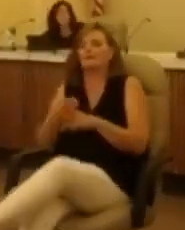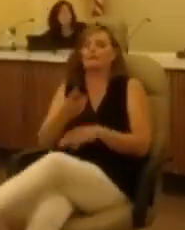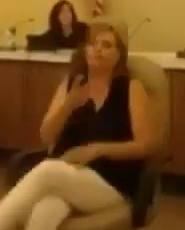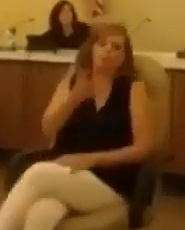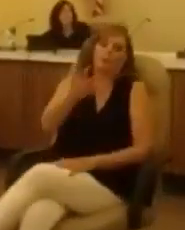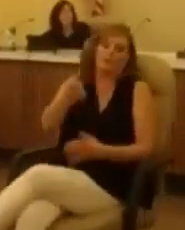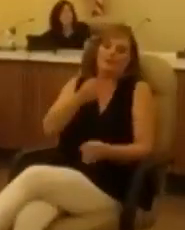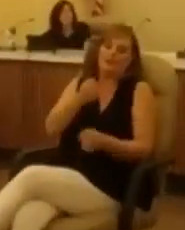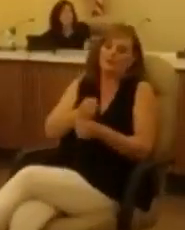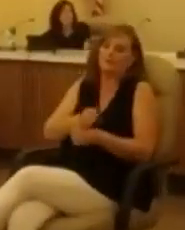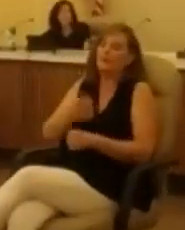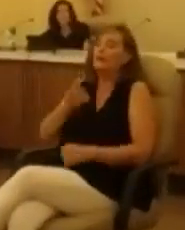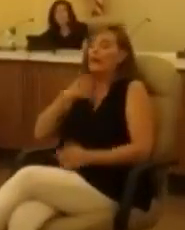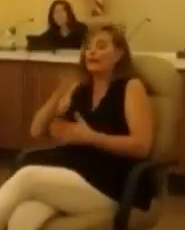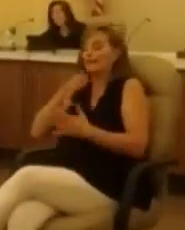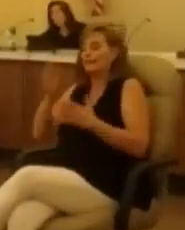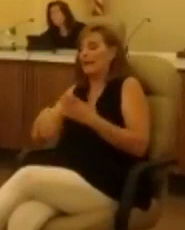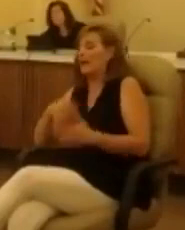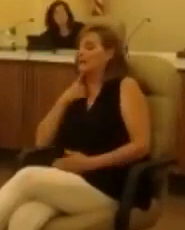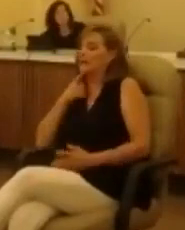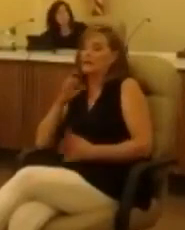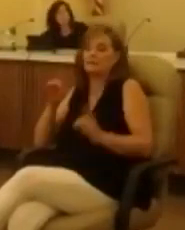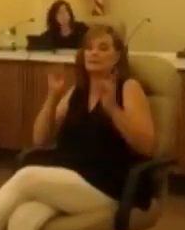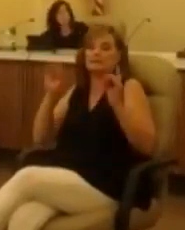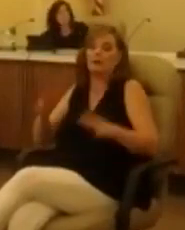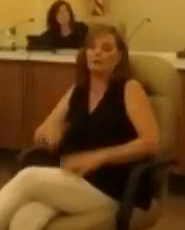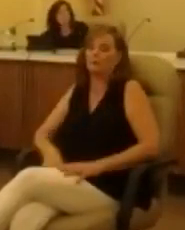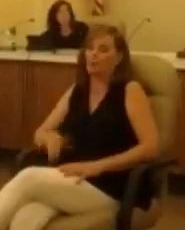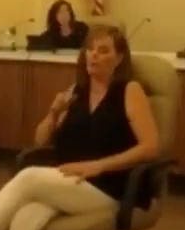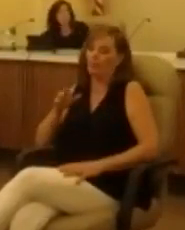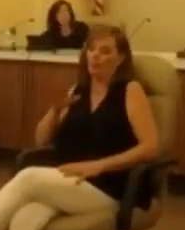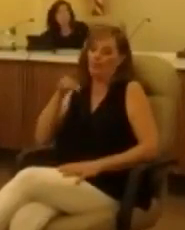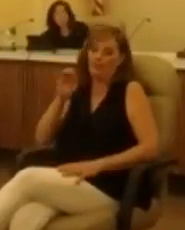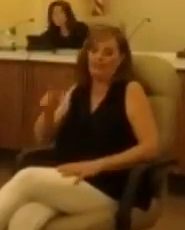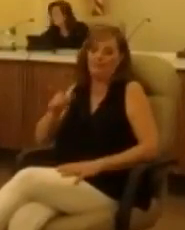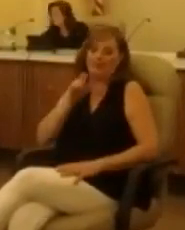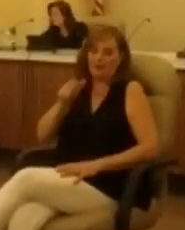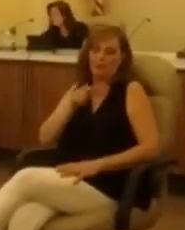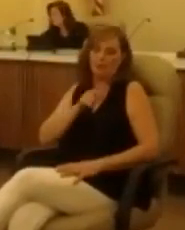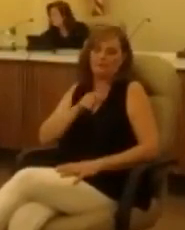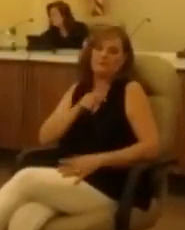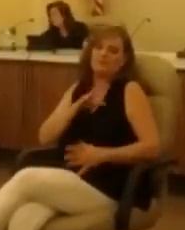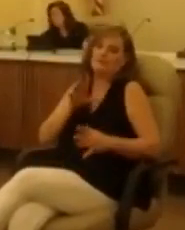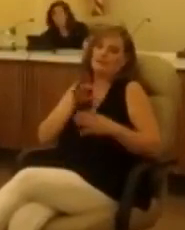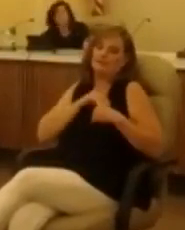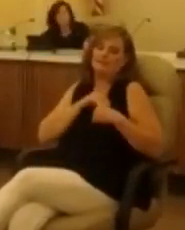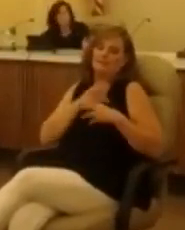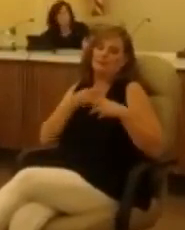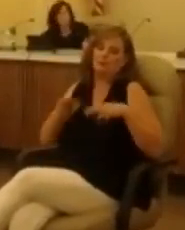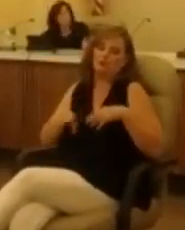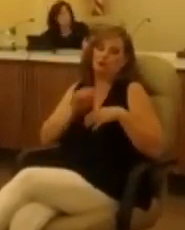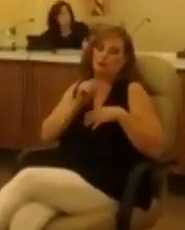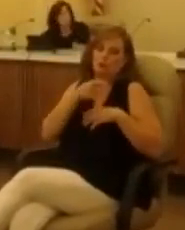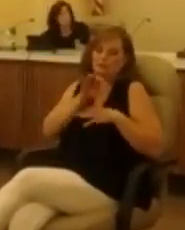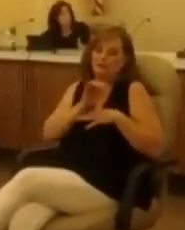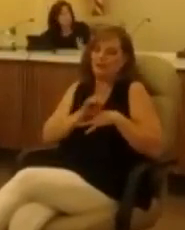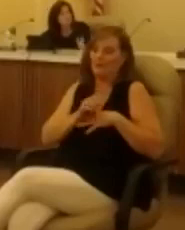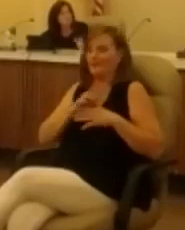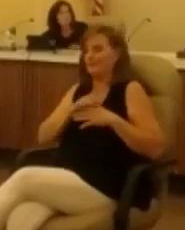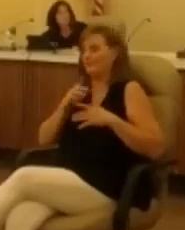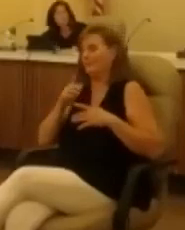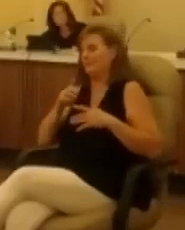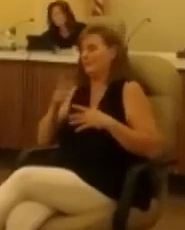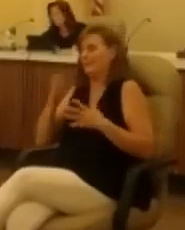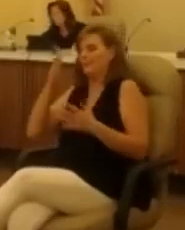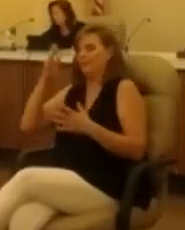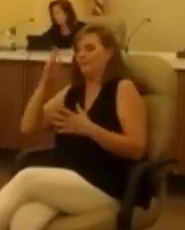just terrible. Yet the bank won't take the short sale because I don't know what they think they're going to get. You can't get, you know, blood out of a stone, I guess Right. is the